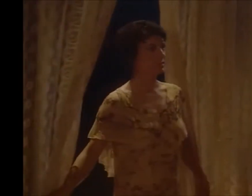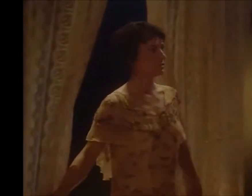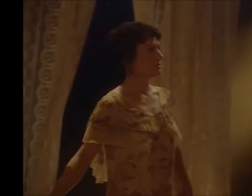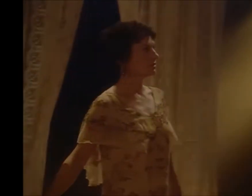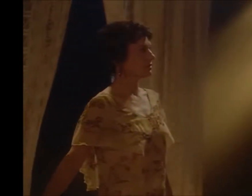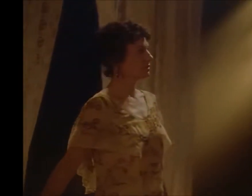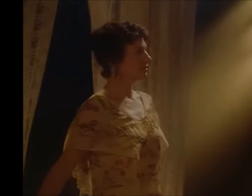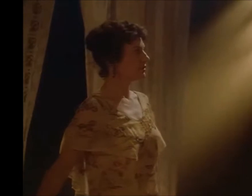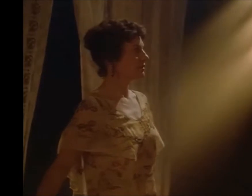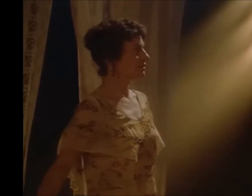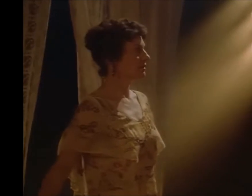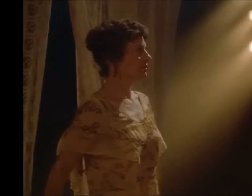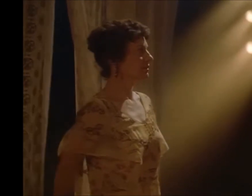I reach for a cigarette.